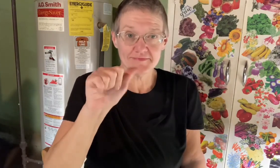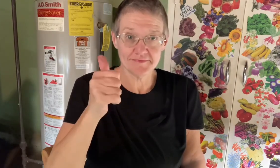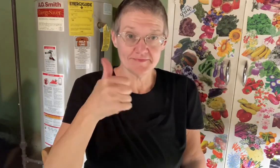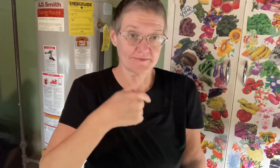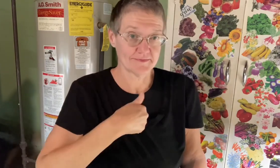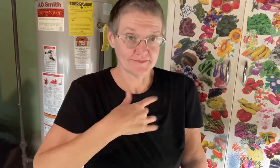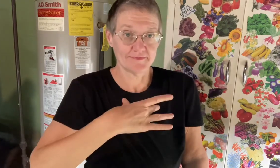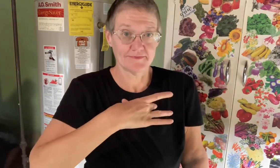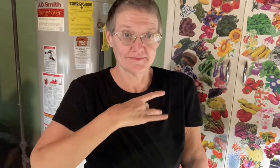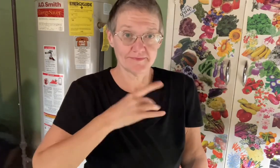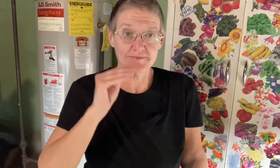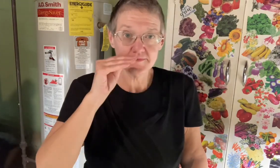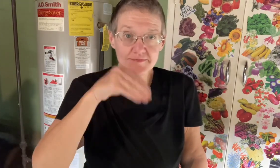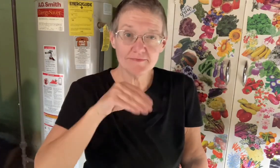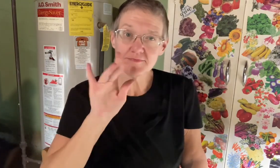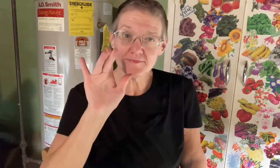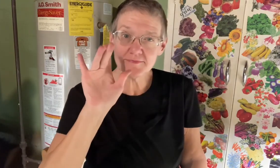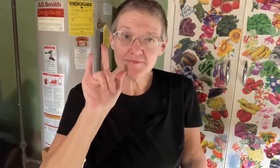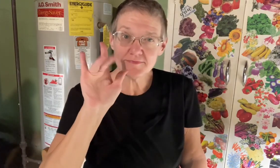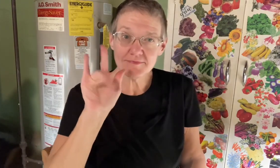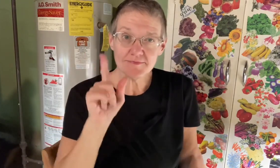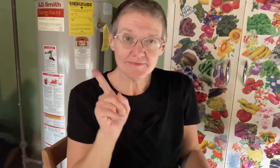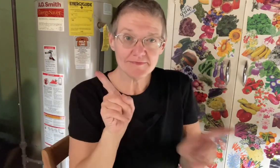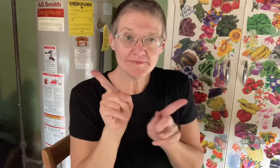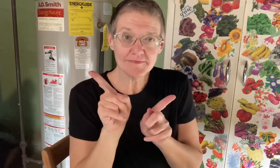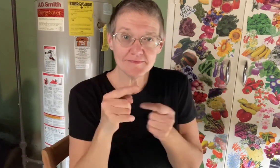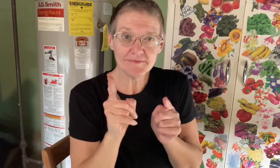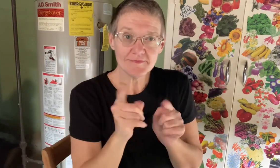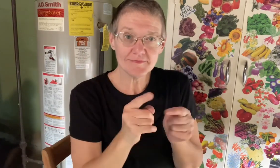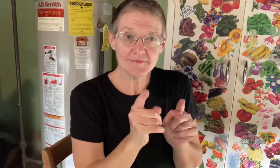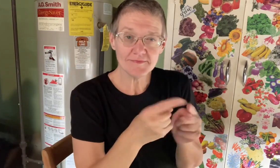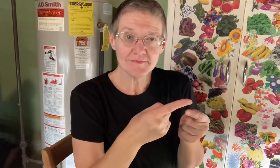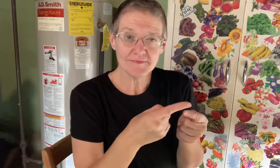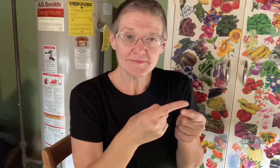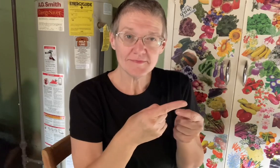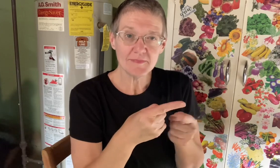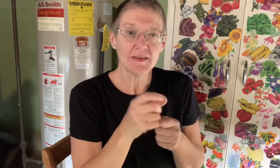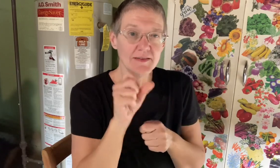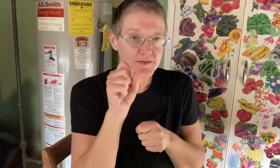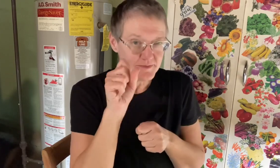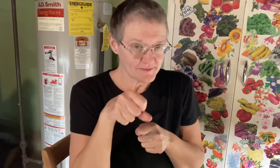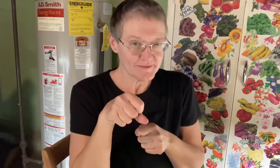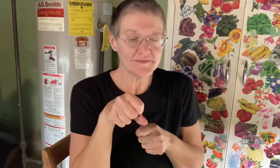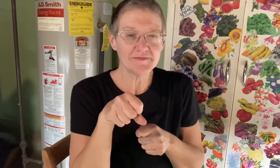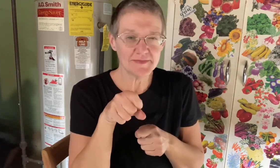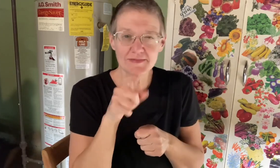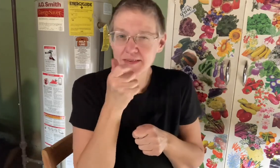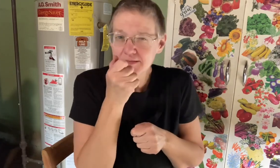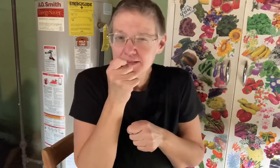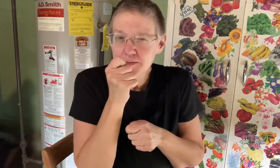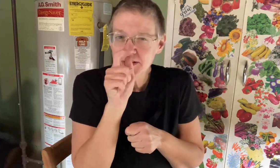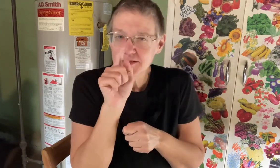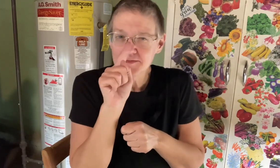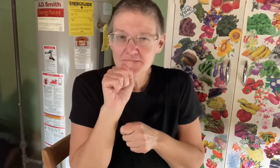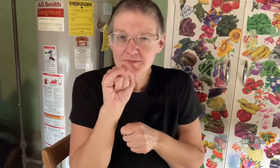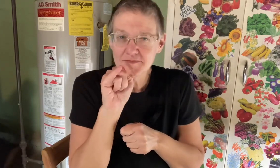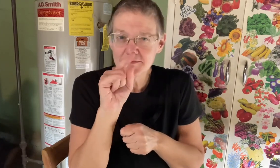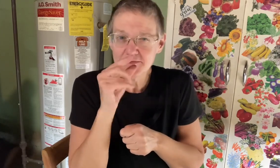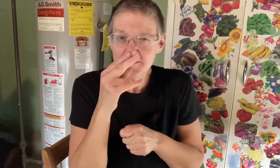So I like to put 25 soil blocks in this 10 by 10 tray. And it's a little bit tricky, but